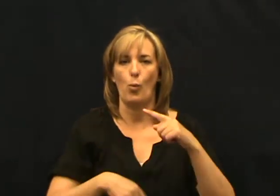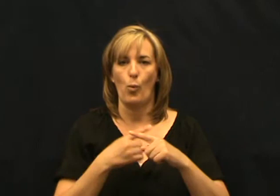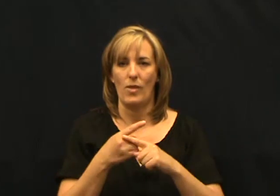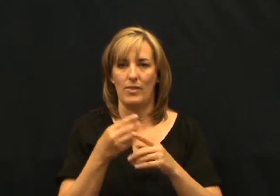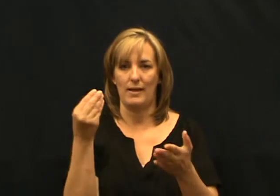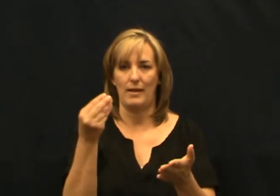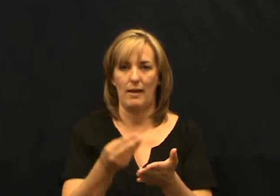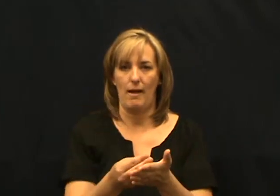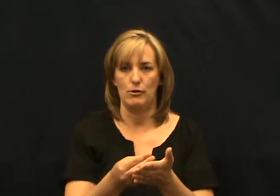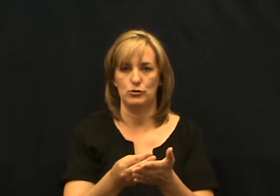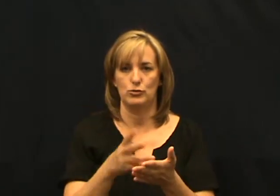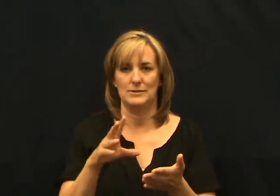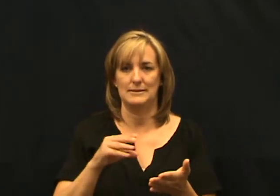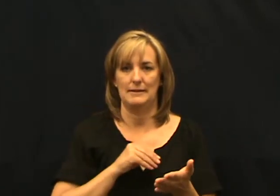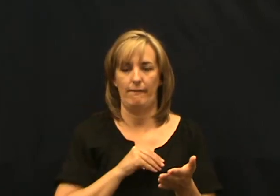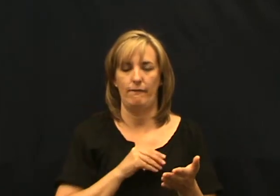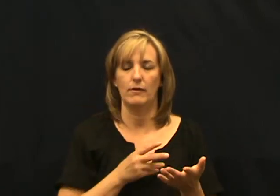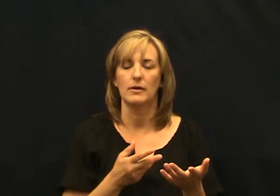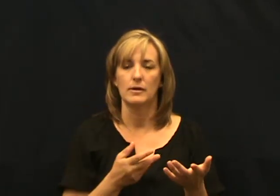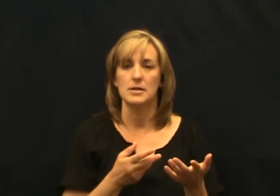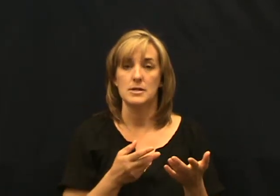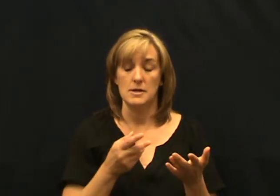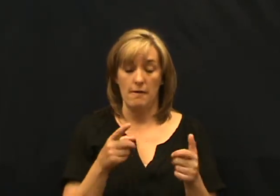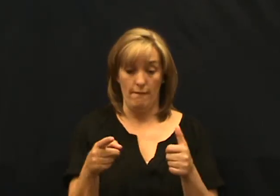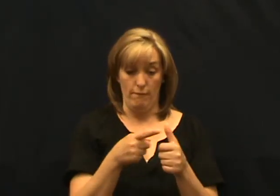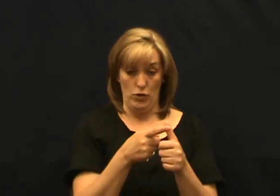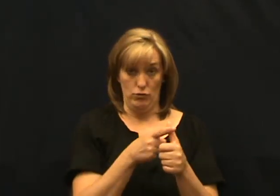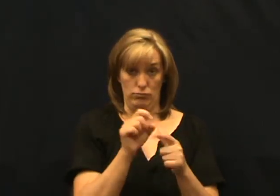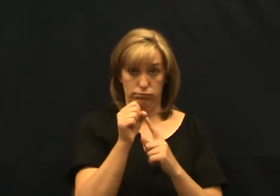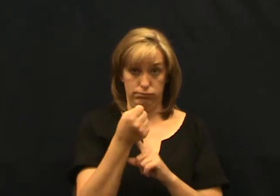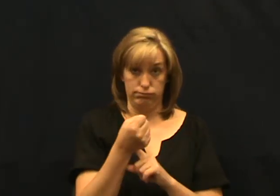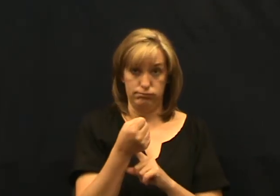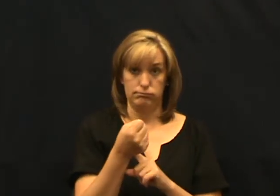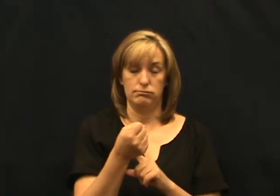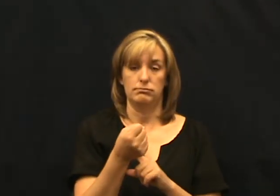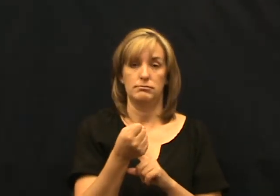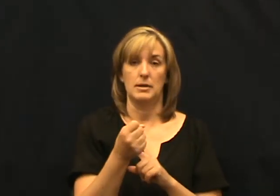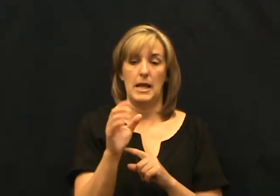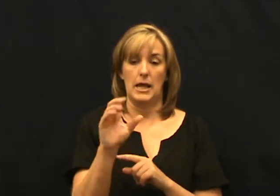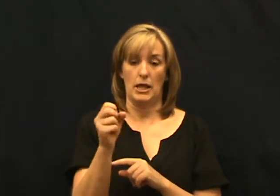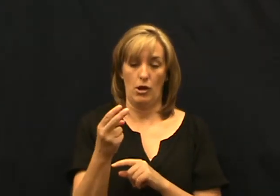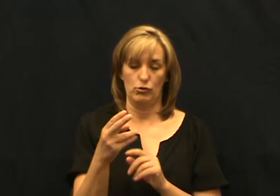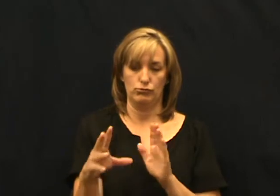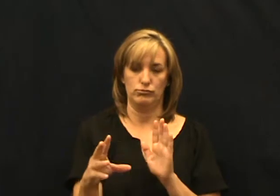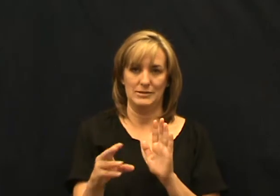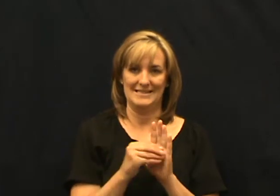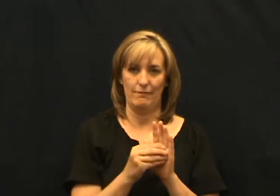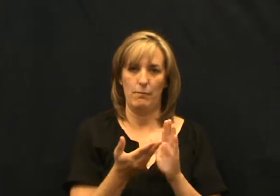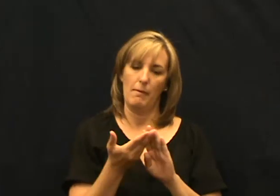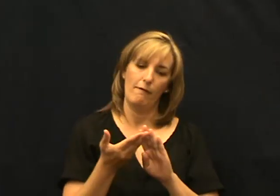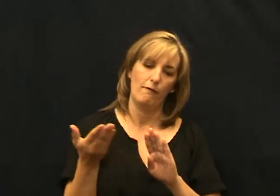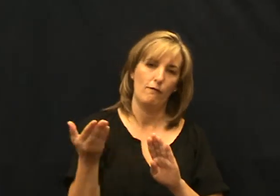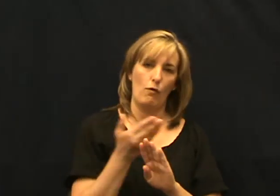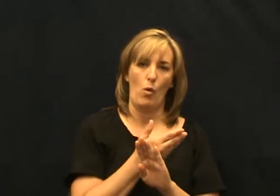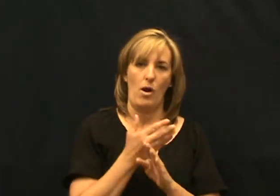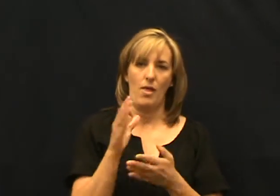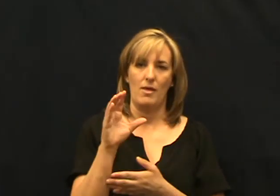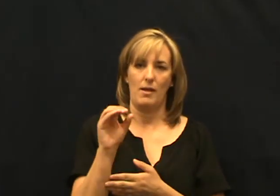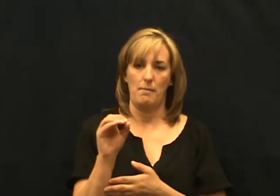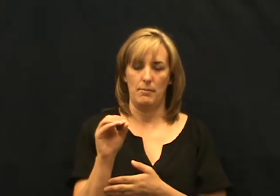here, cash is received before the company earns the revenue. So we debit cash and we credit